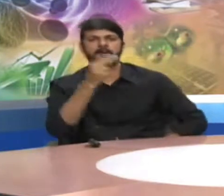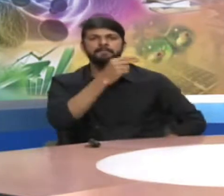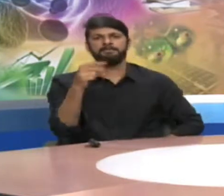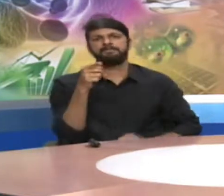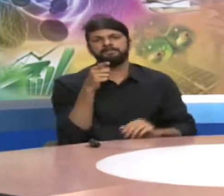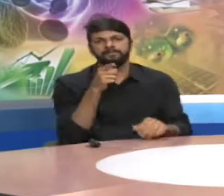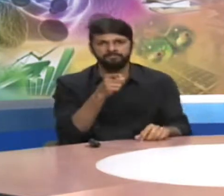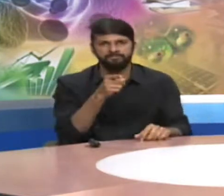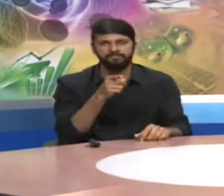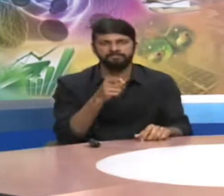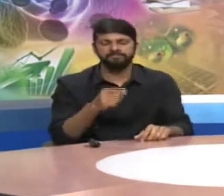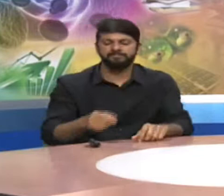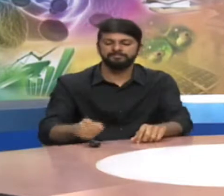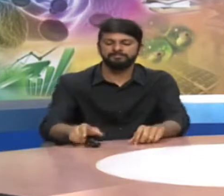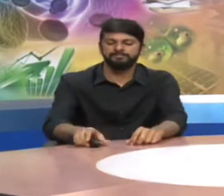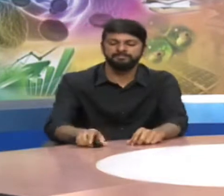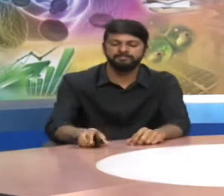pictures are incarnation.